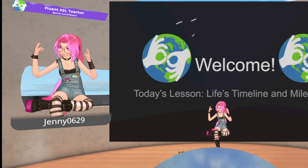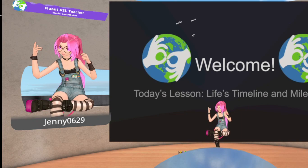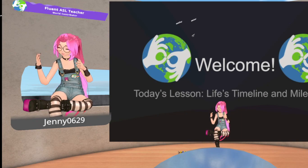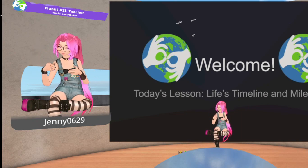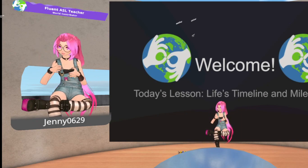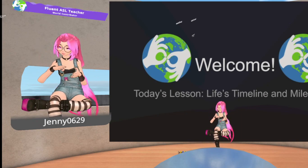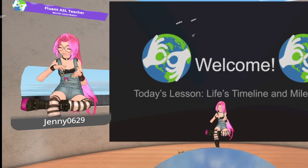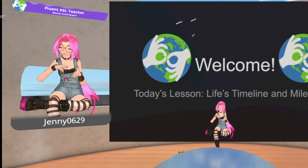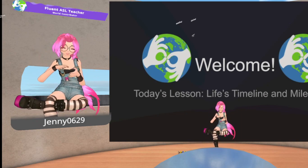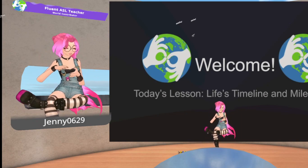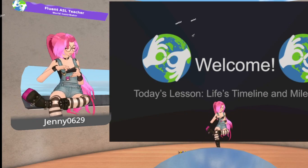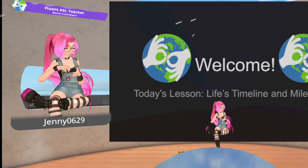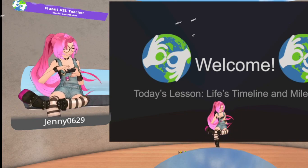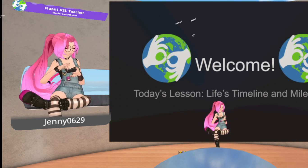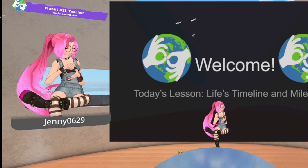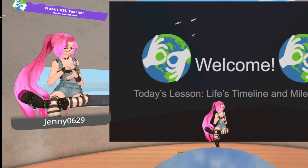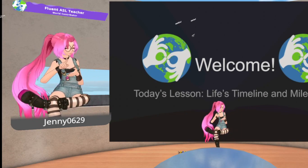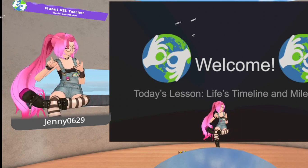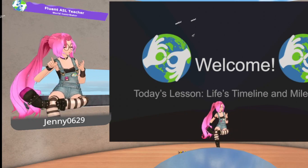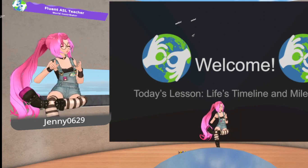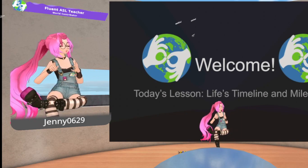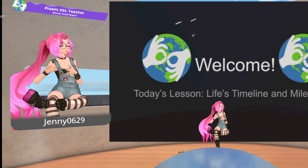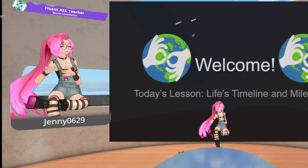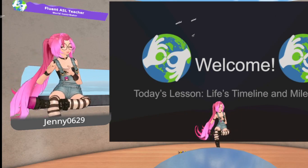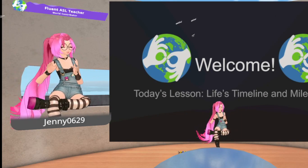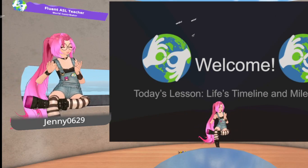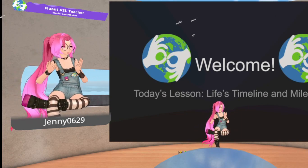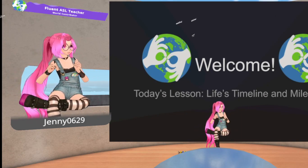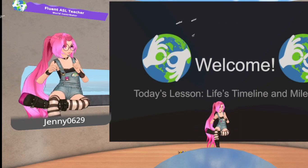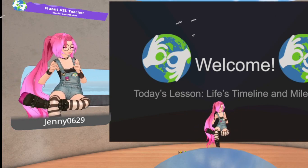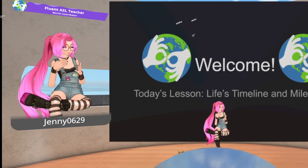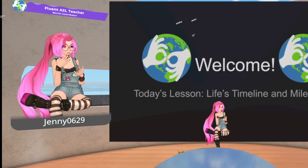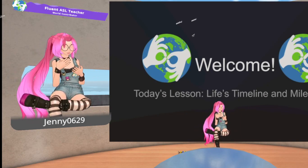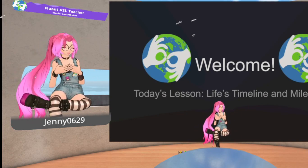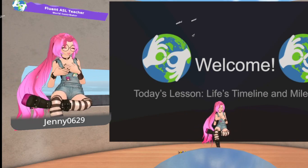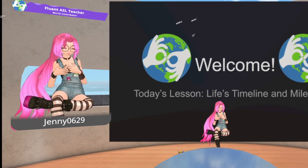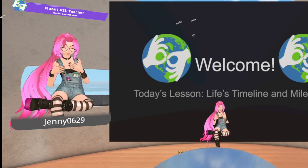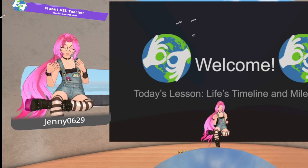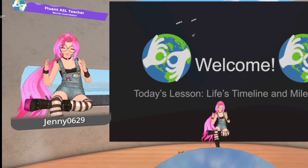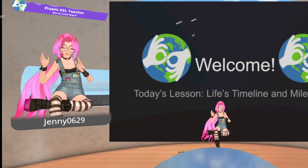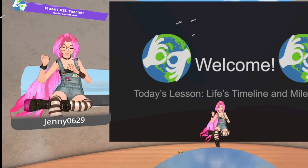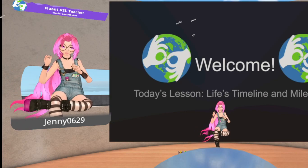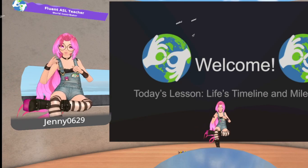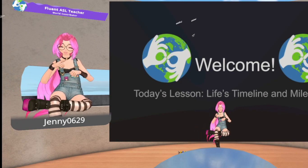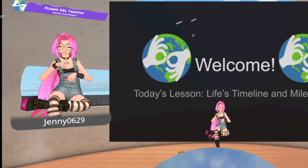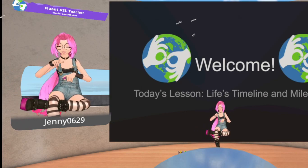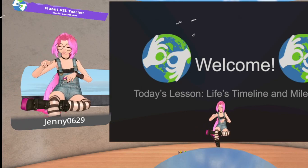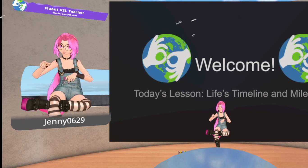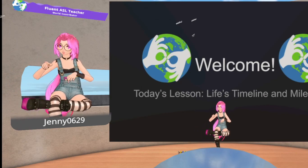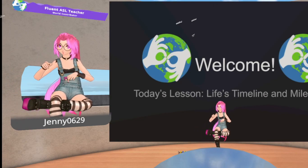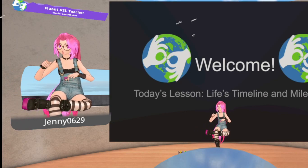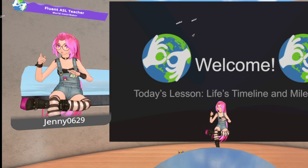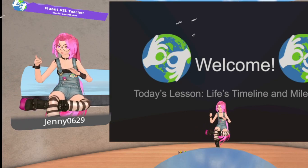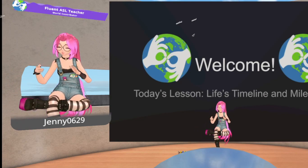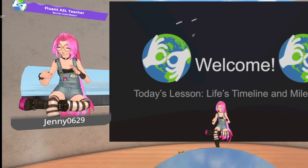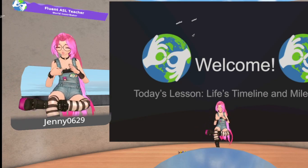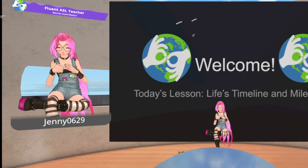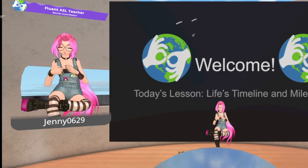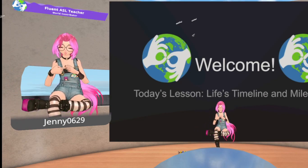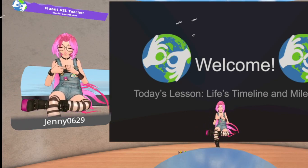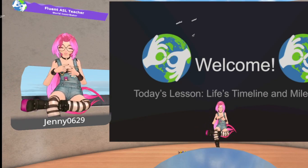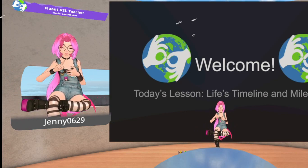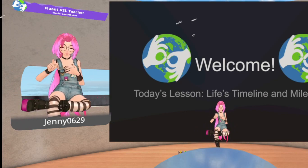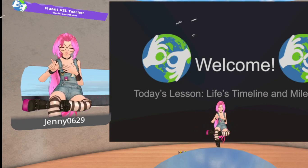in mind. Maybe study up this week, and if that sounds like a good idea, I hope to see you there. And if you happen